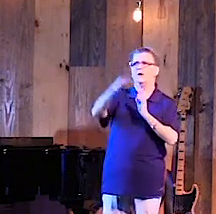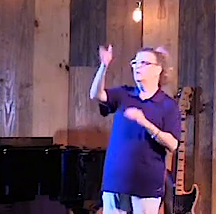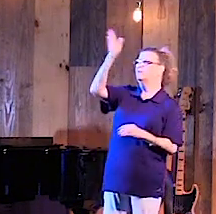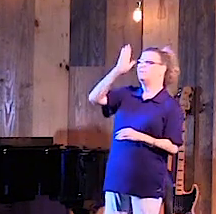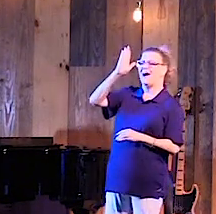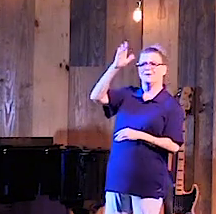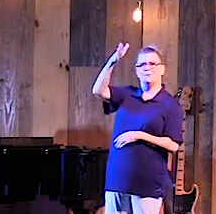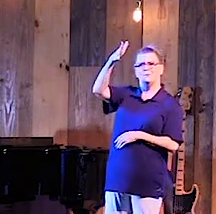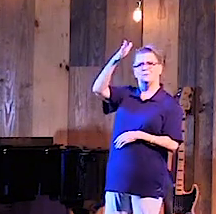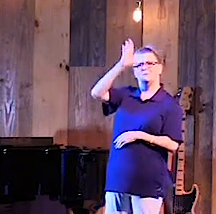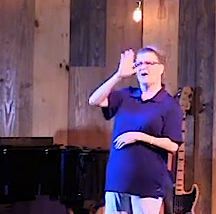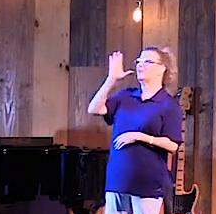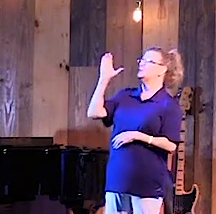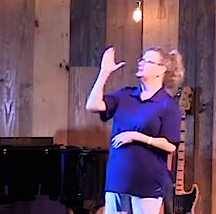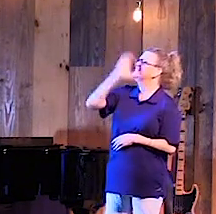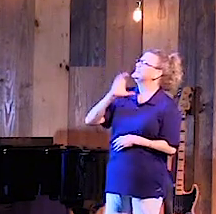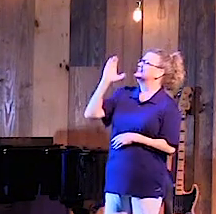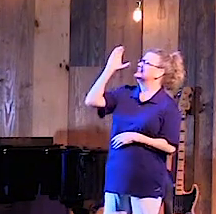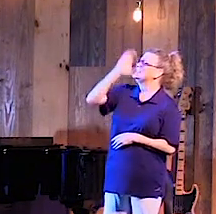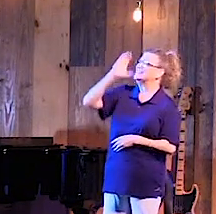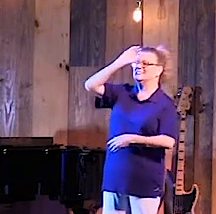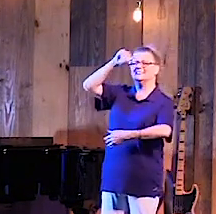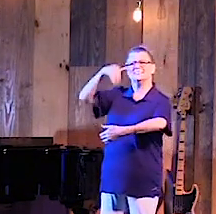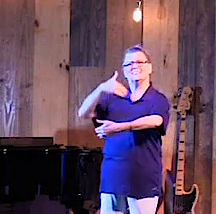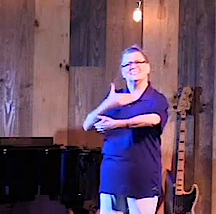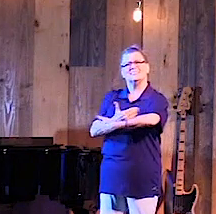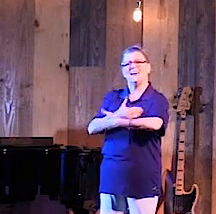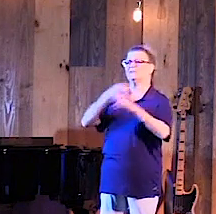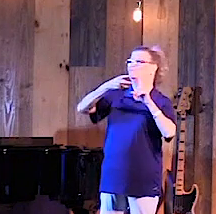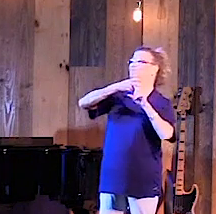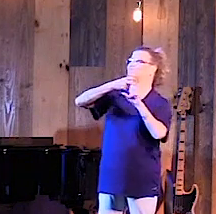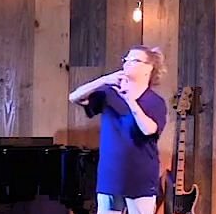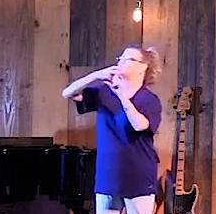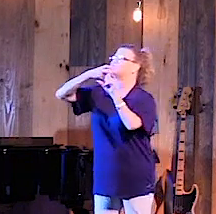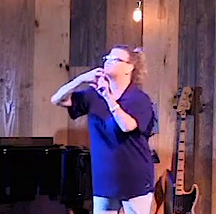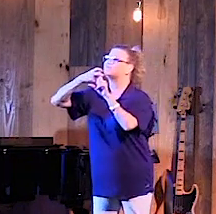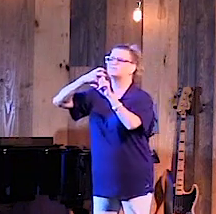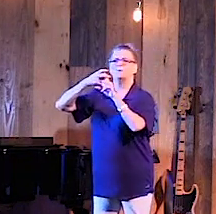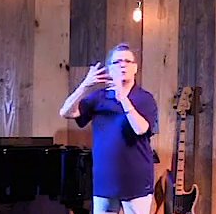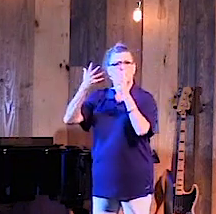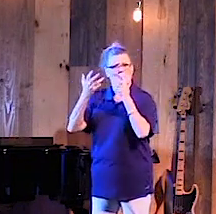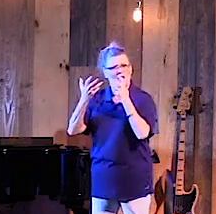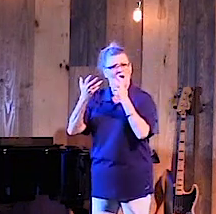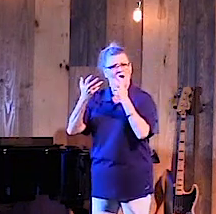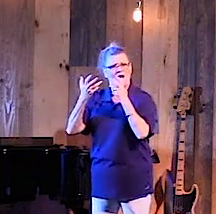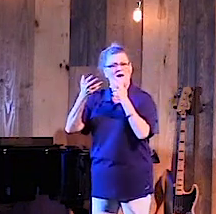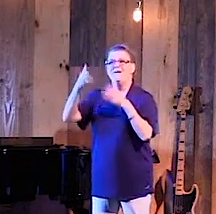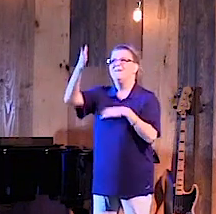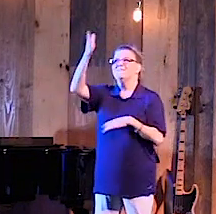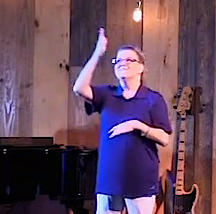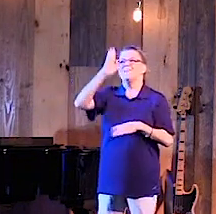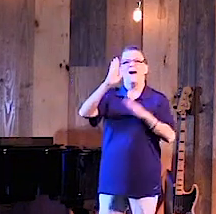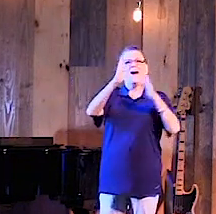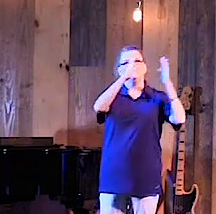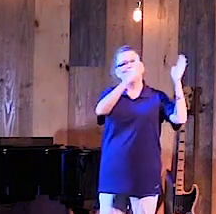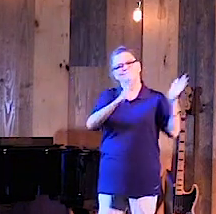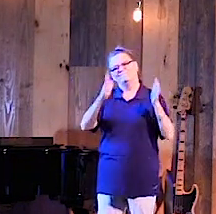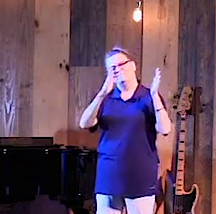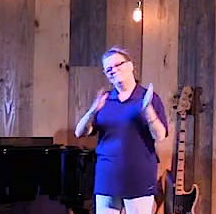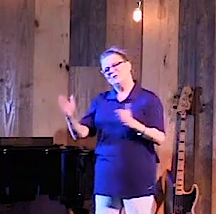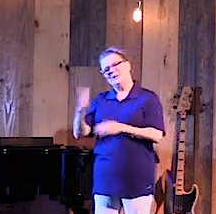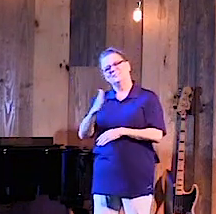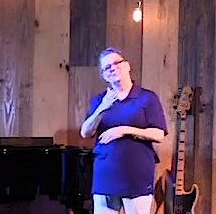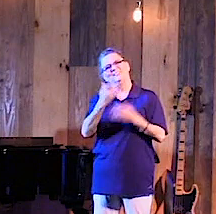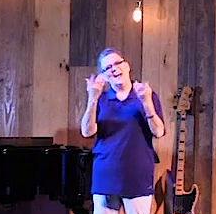Father was seeking the Son and drawing him to himself. You see, God arranges the circumstances of your life